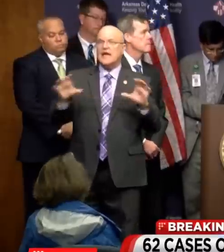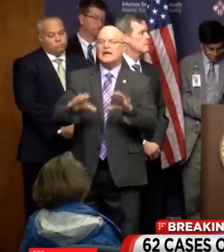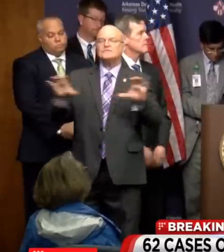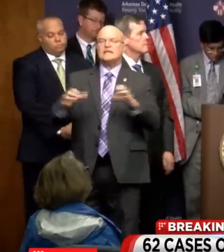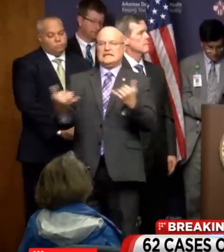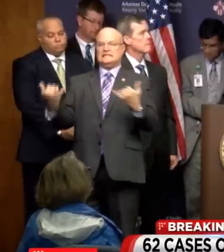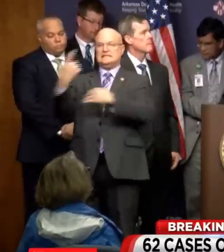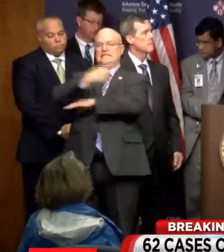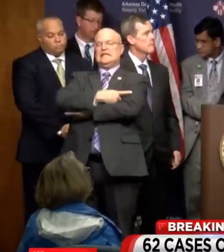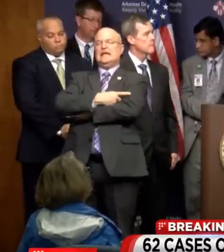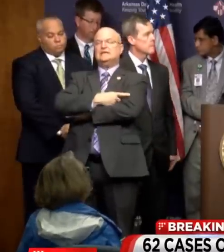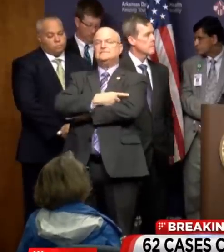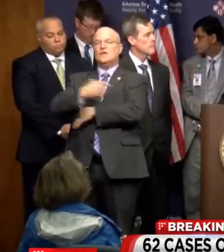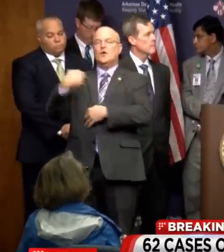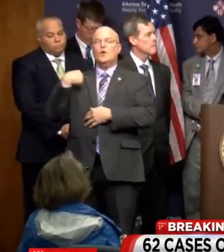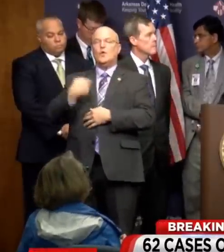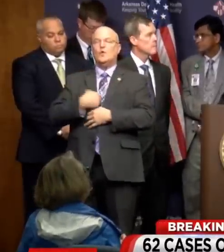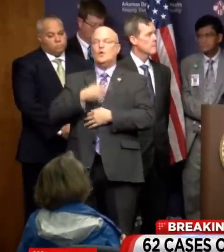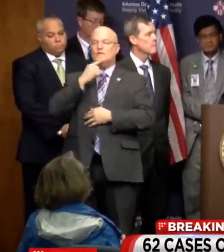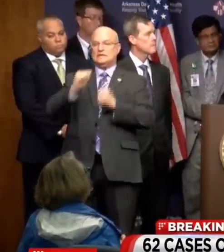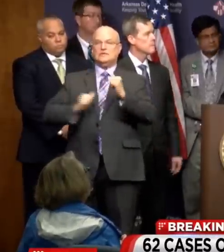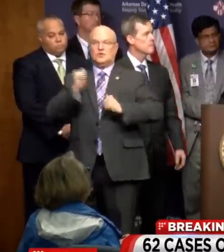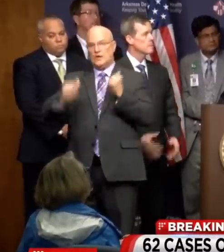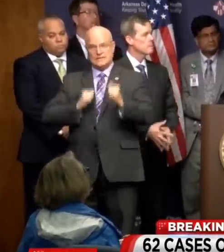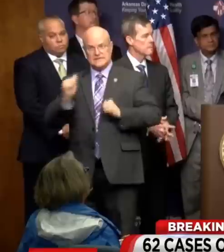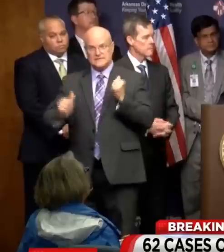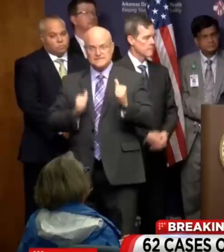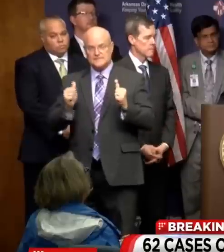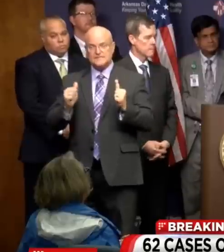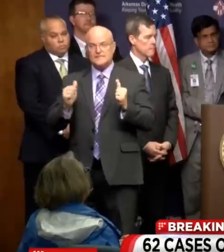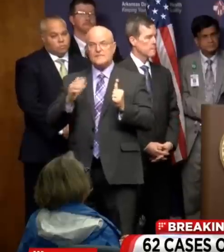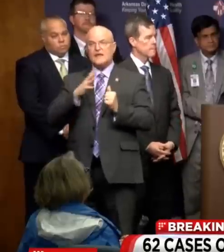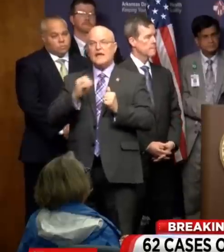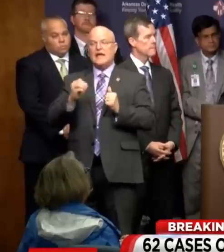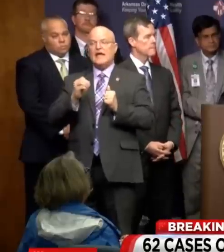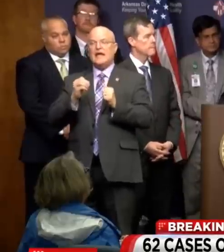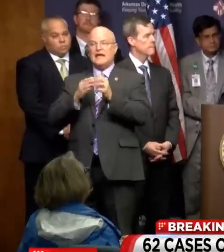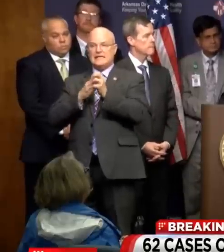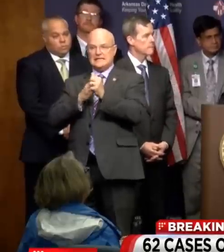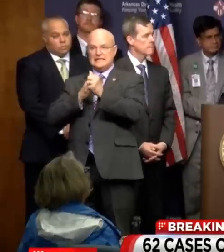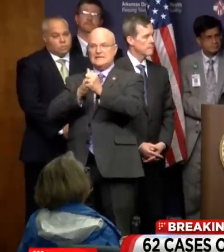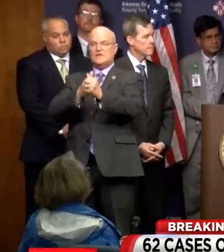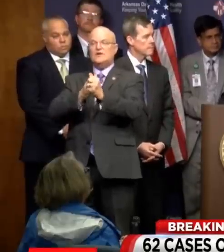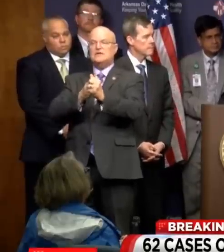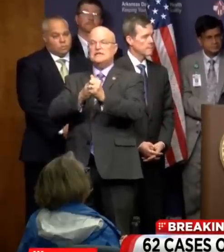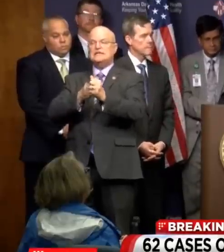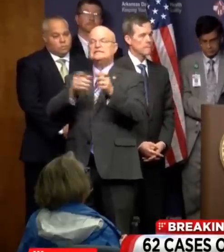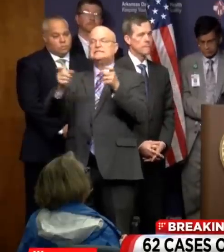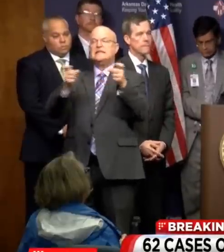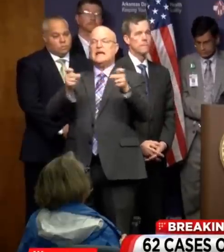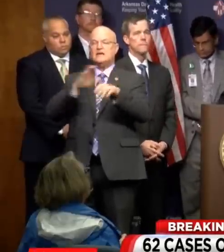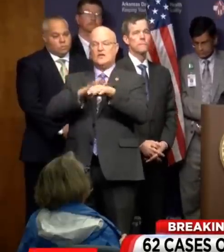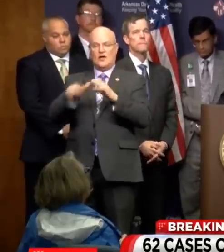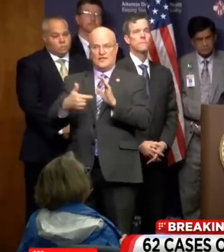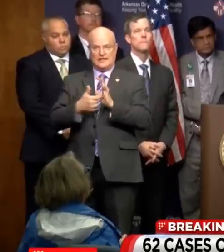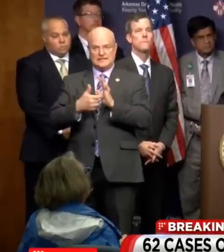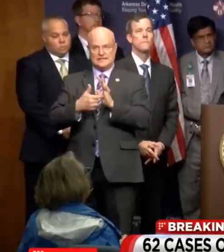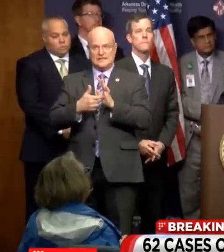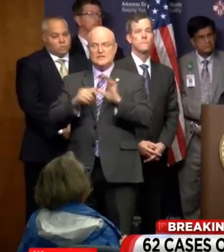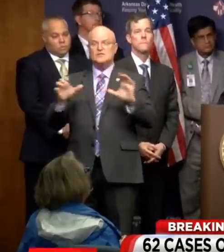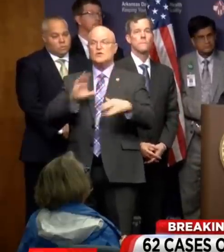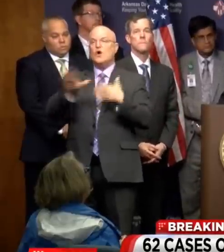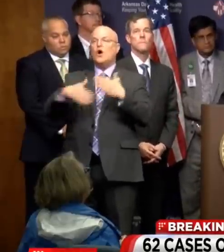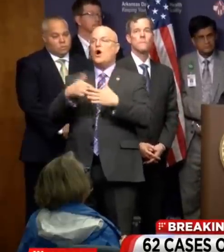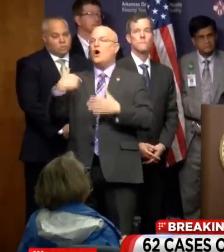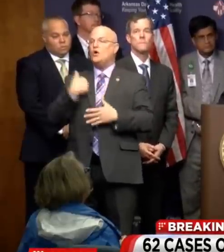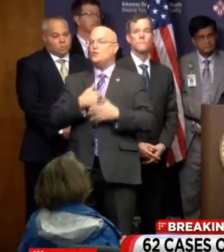today, we're being very aggressive and leaning forward to get a handle on this, to do